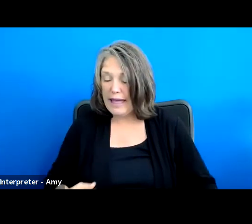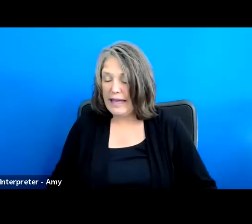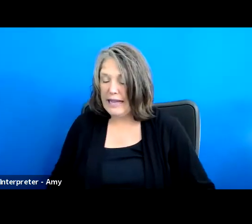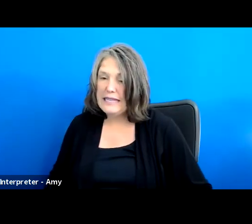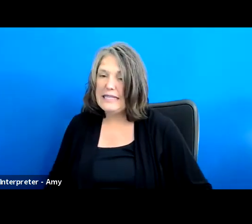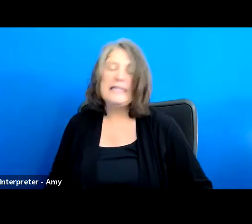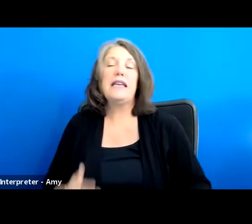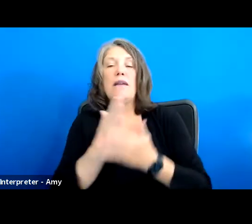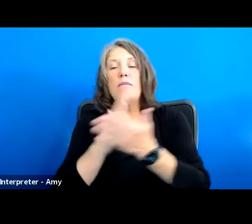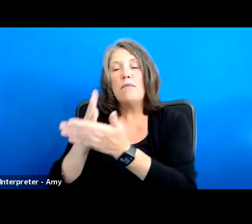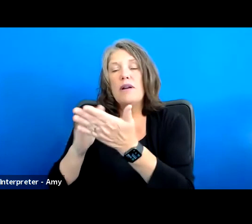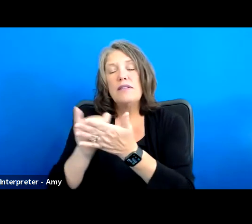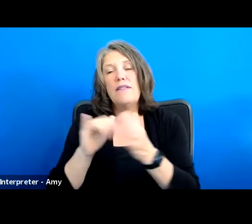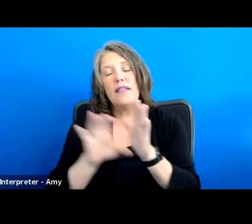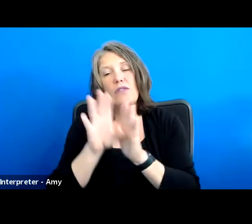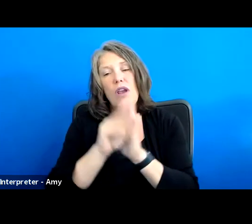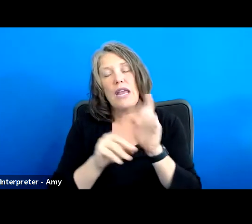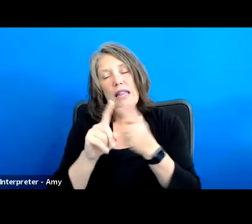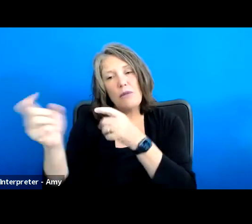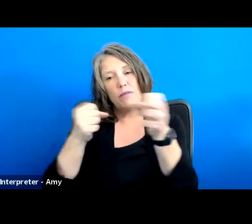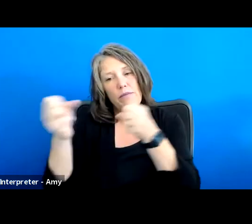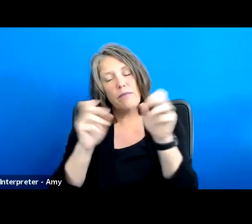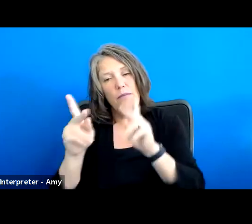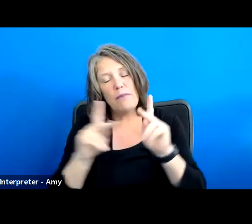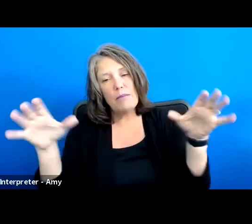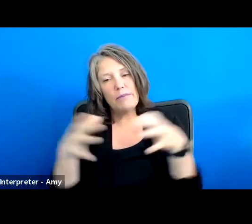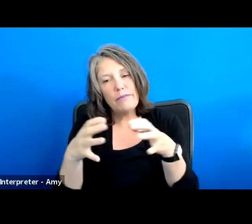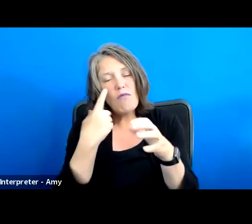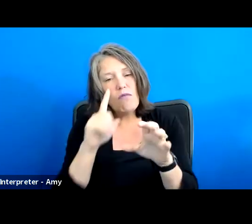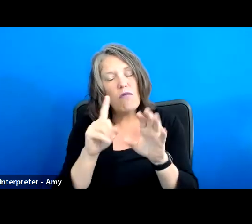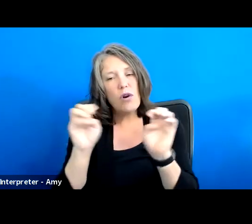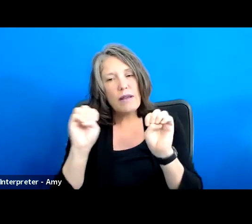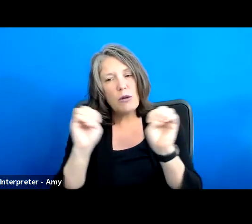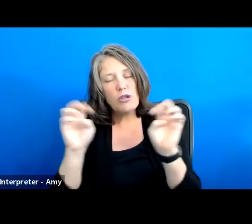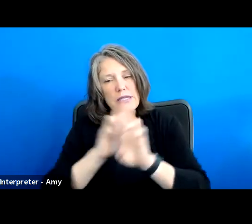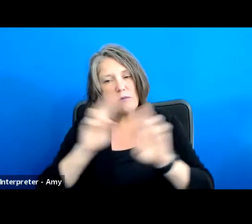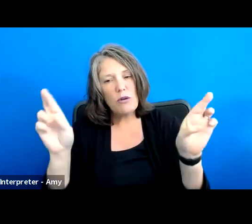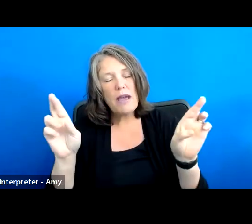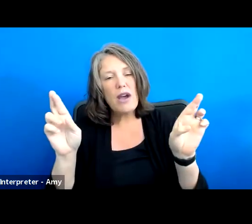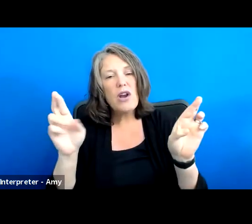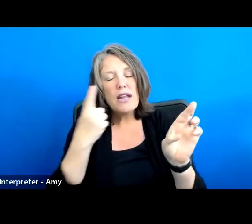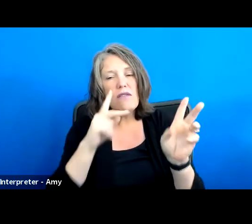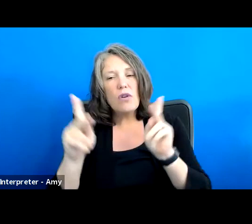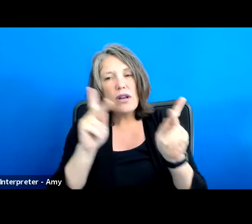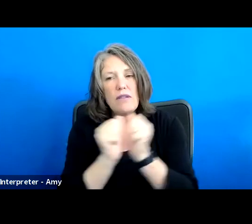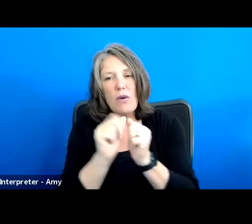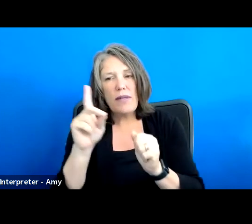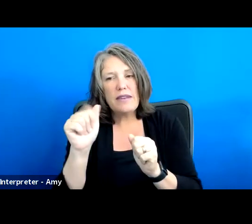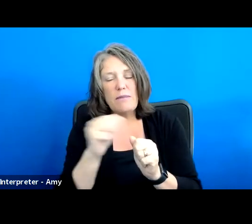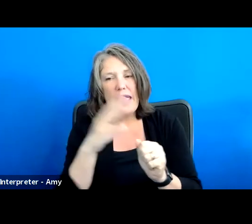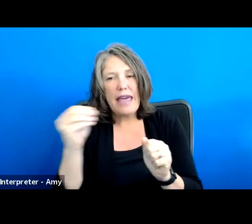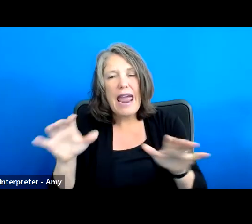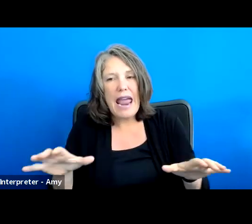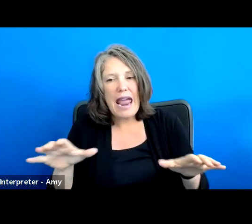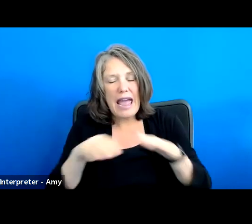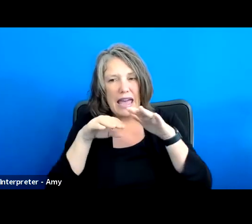this curriculum to bring people together for emergency preparedness for individuals with disabilities and access